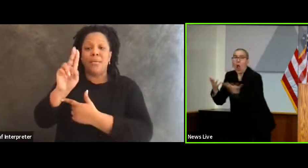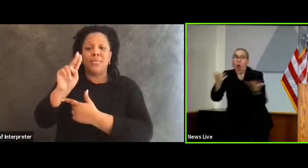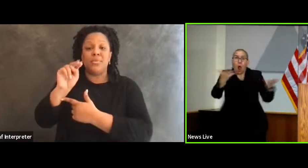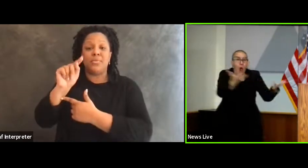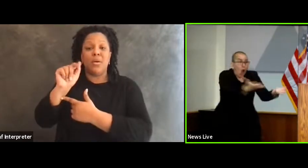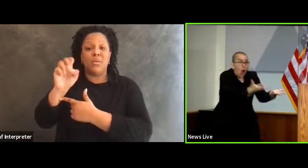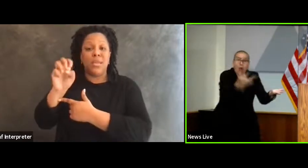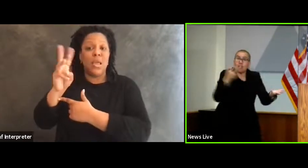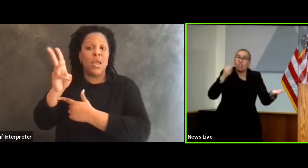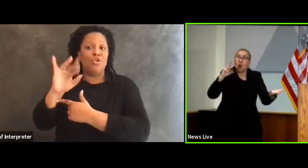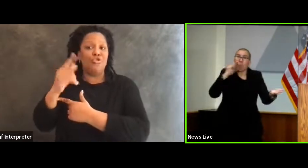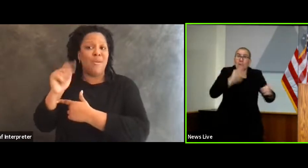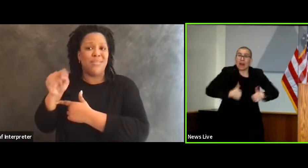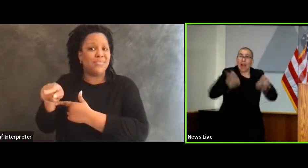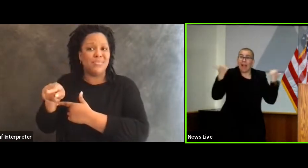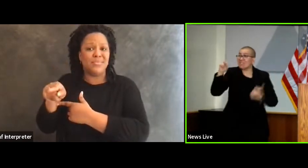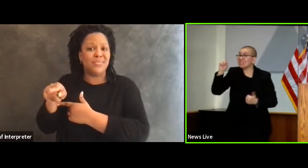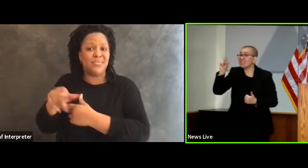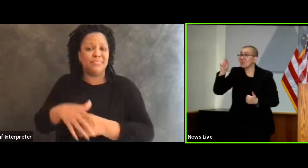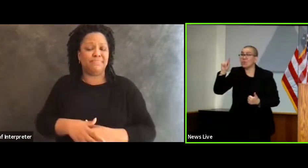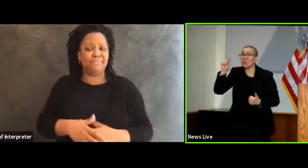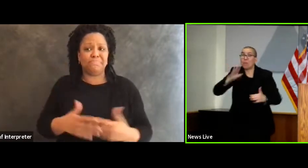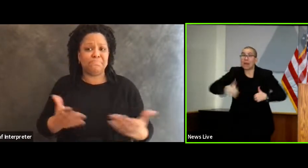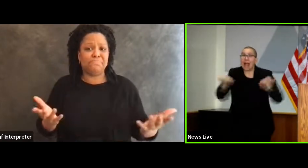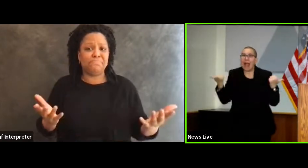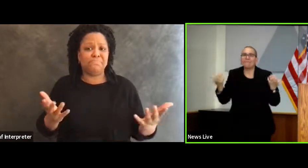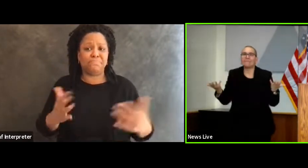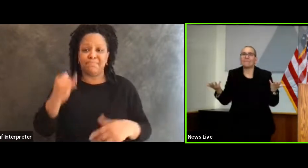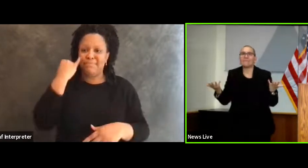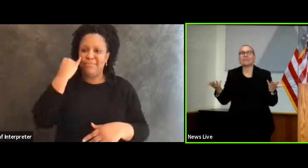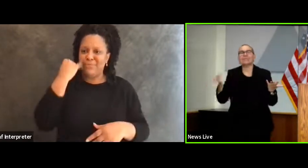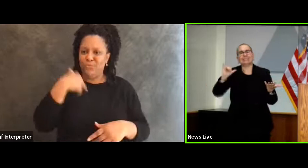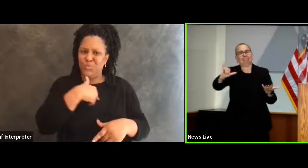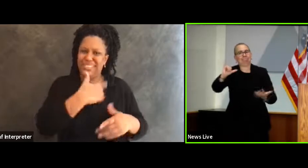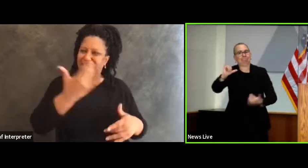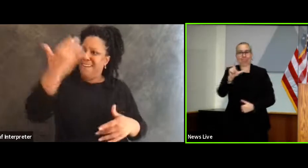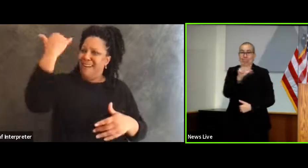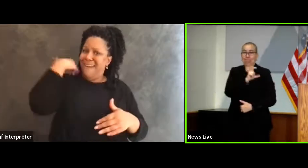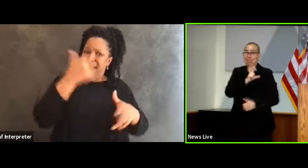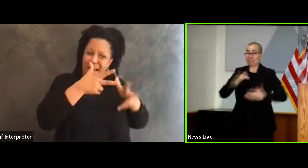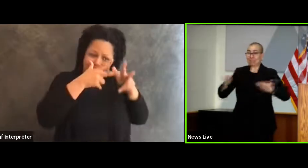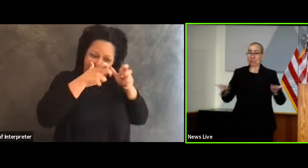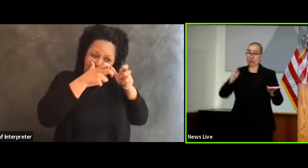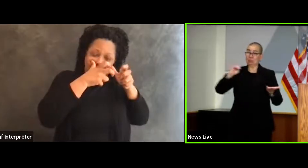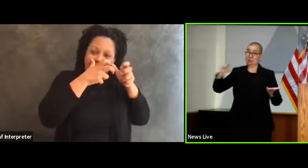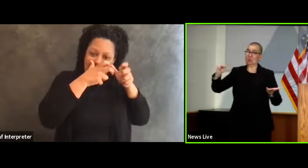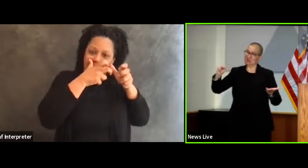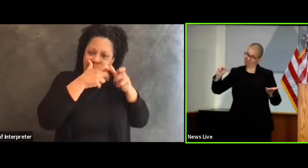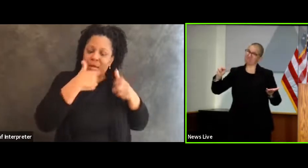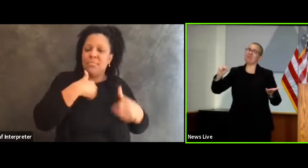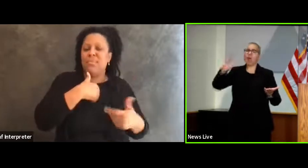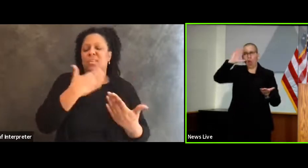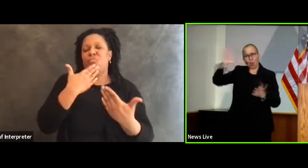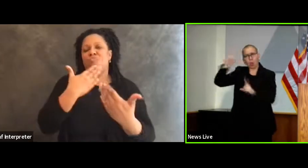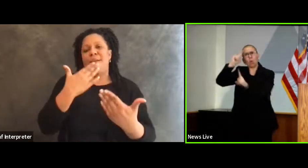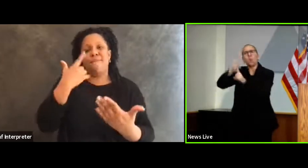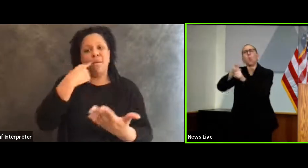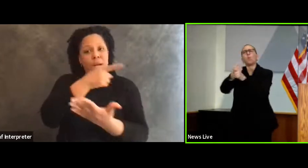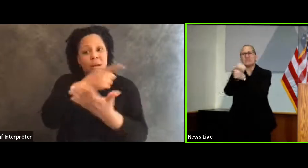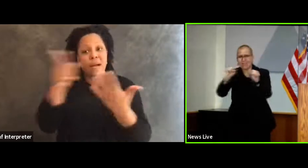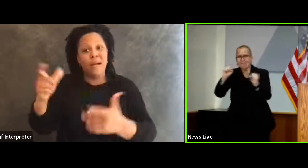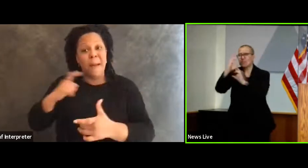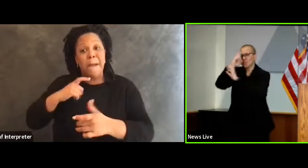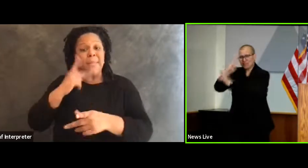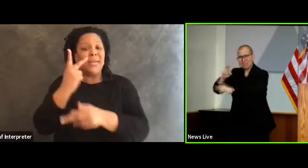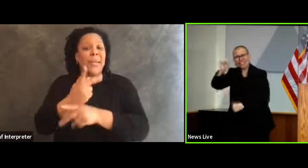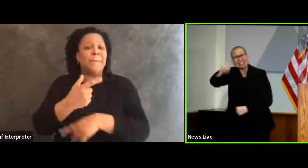We appreciate the law enforcement professionals in the state of Minnesota who keep us safe and respect human and constitutional